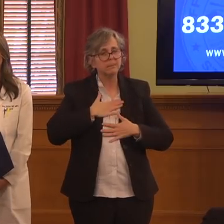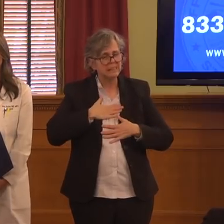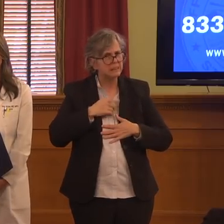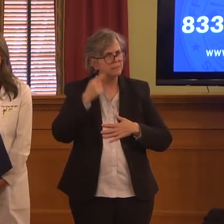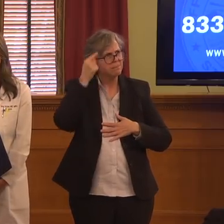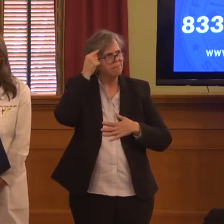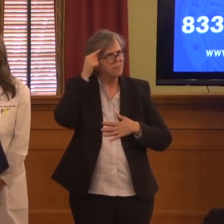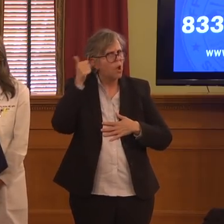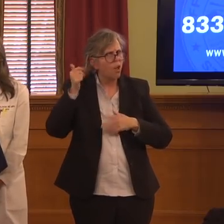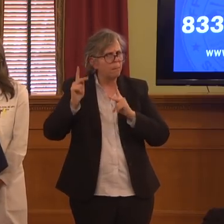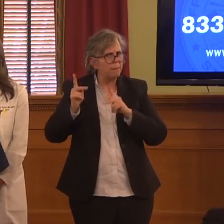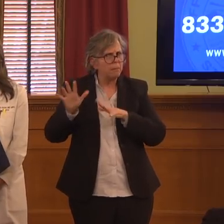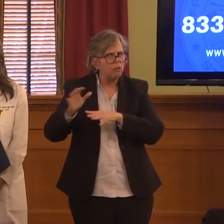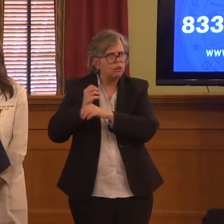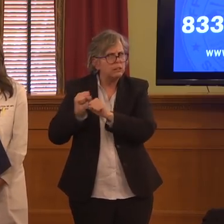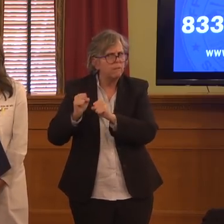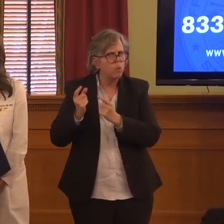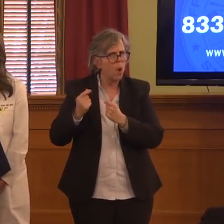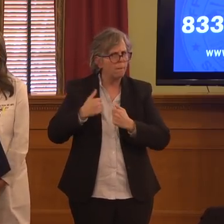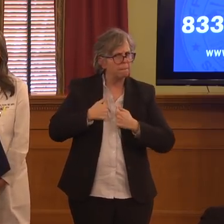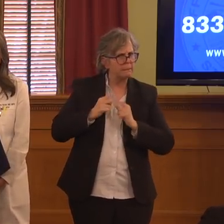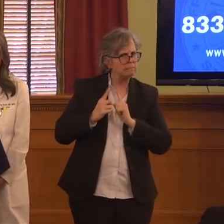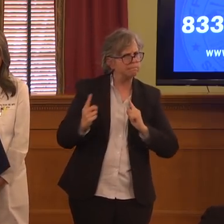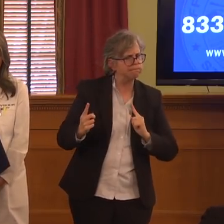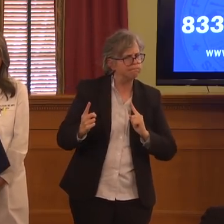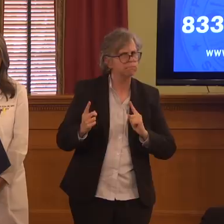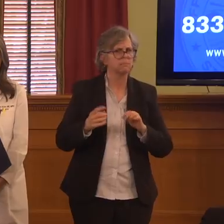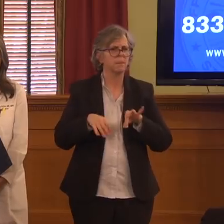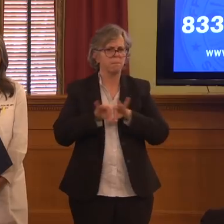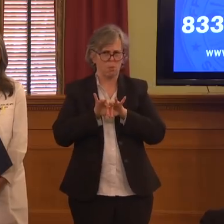is so very important.